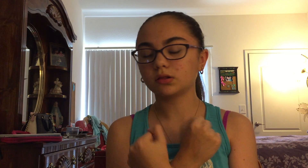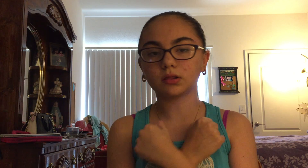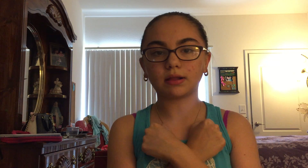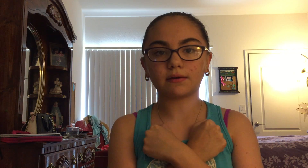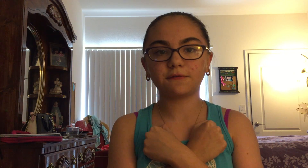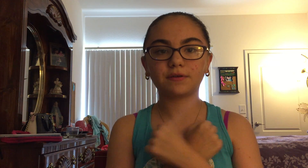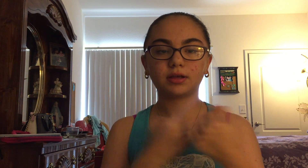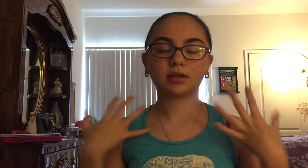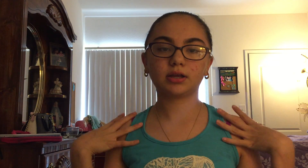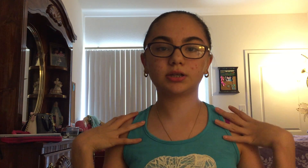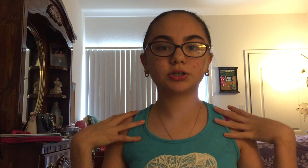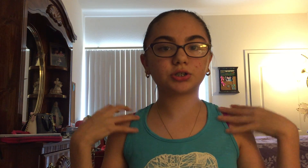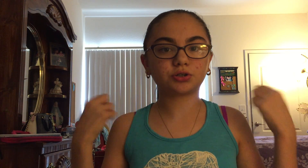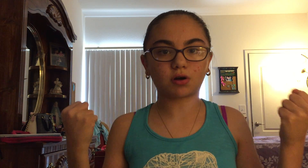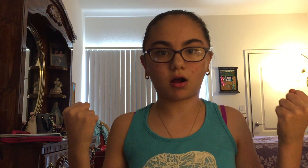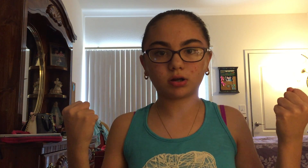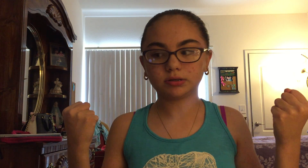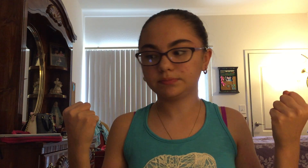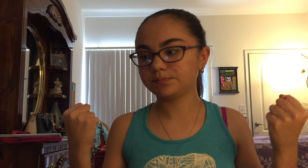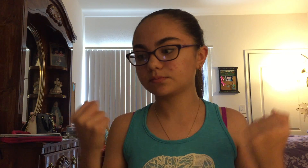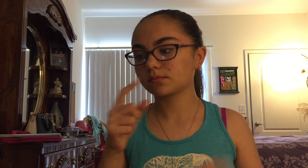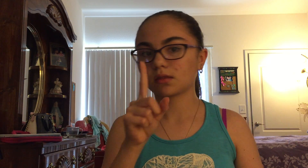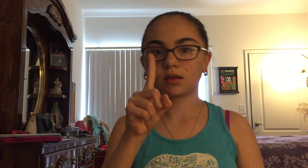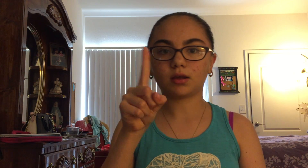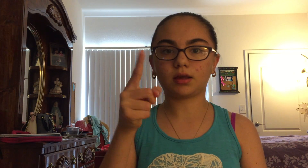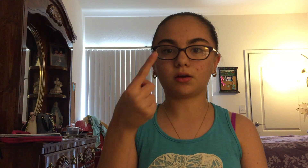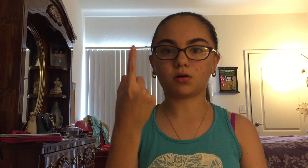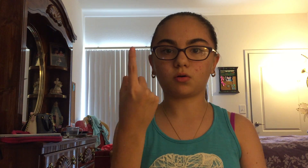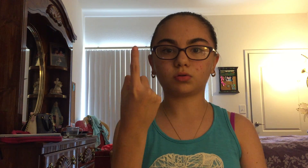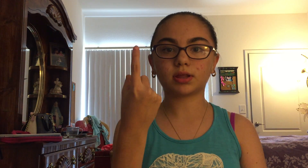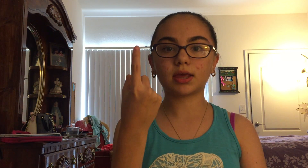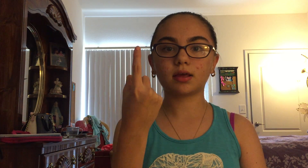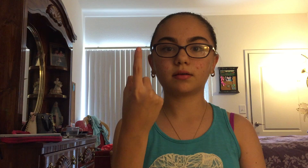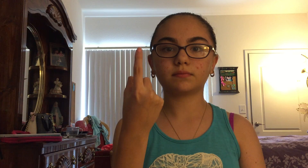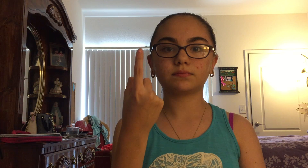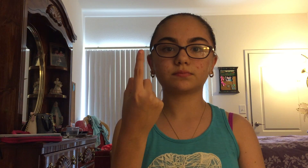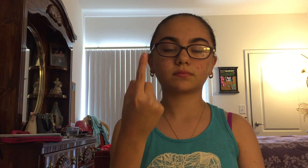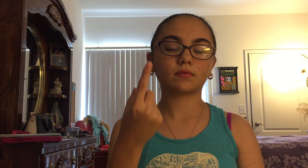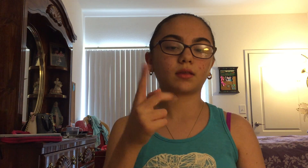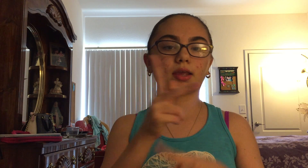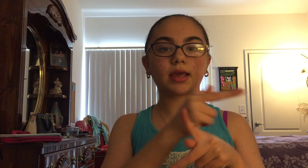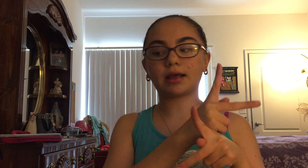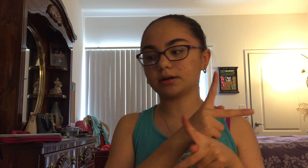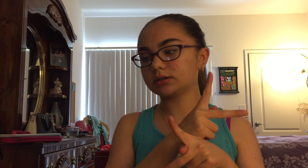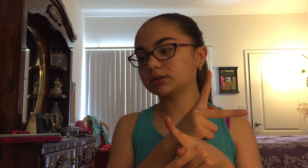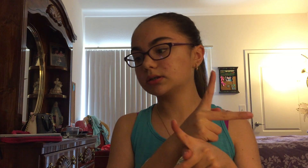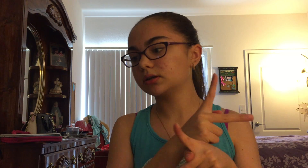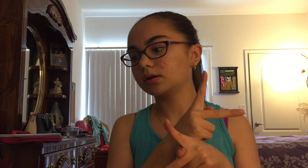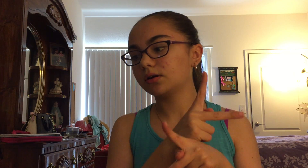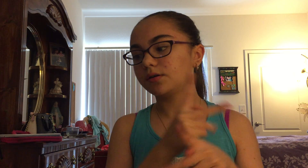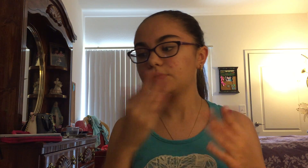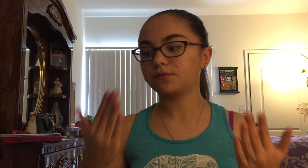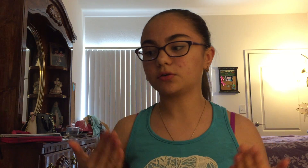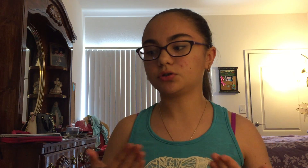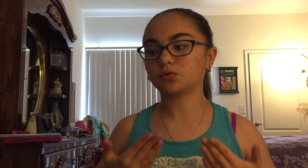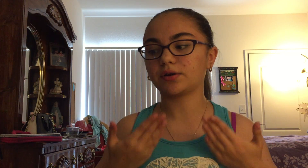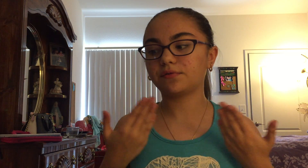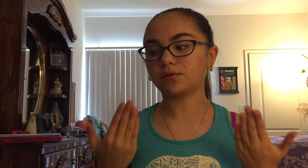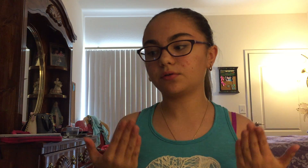love is strong it only cares for joyful